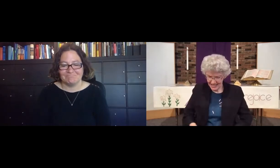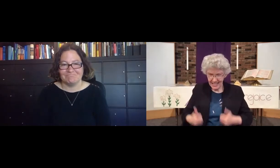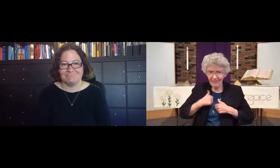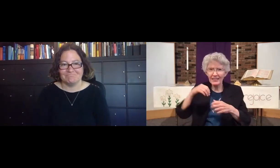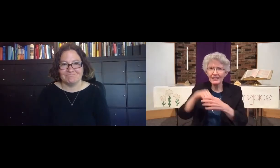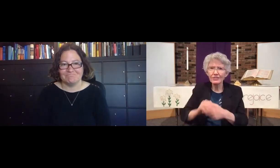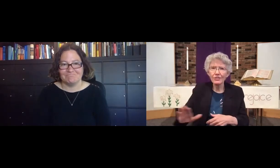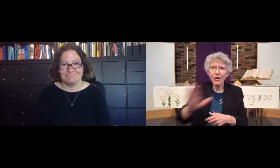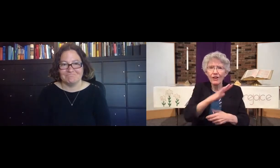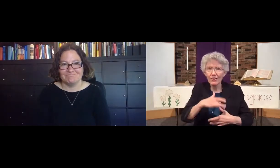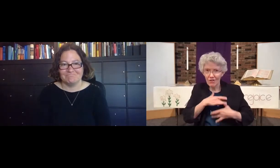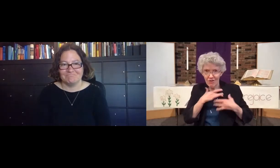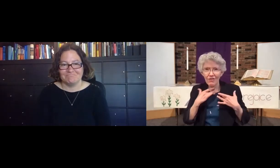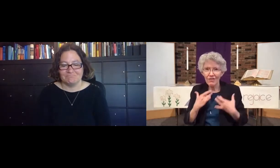Christ lives in your hearts.